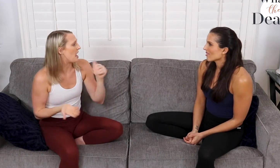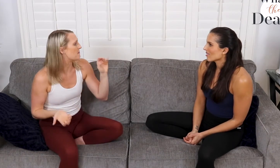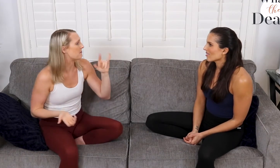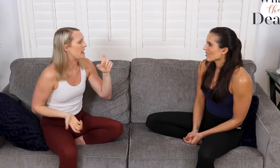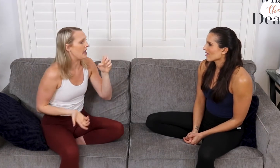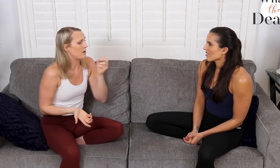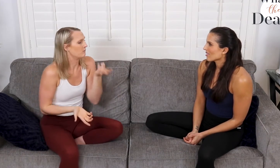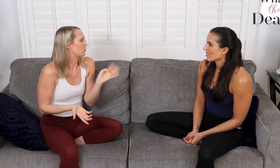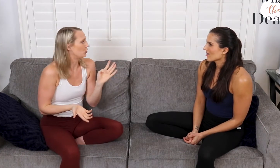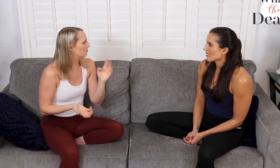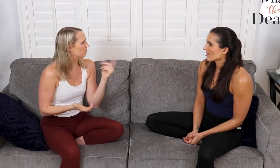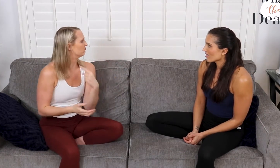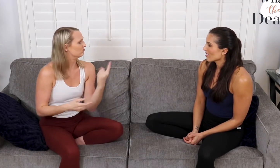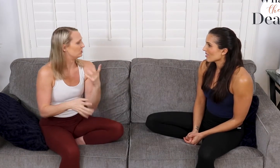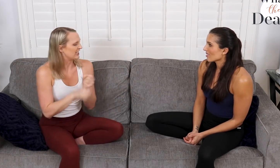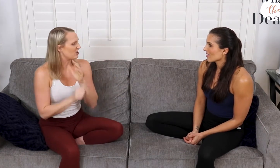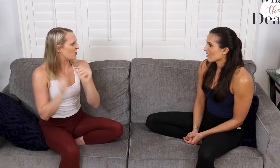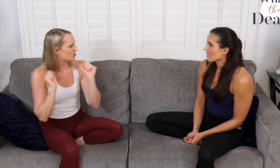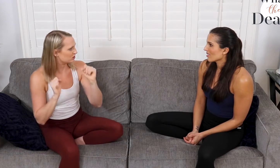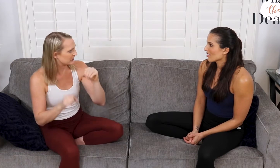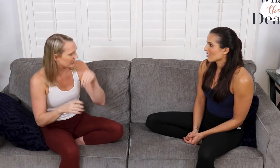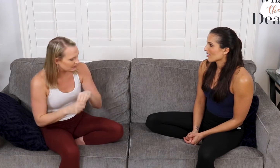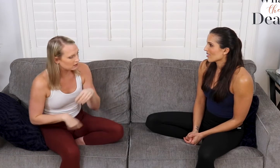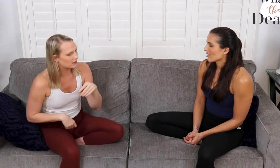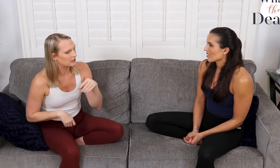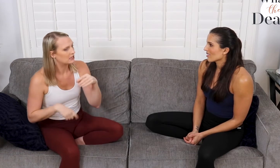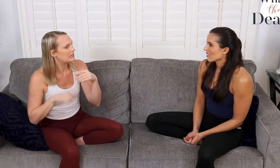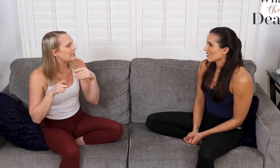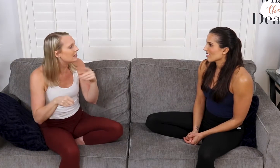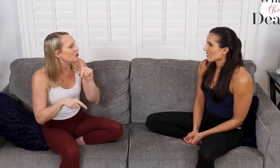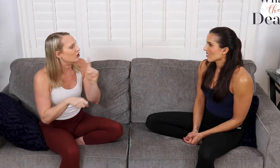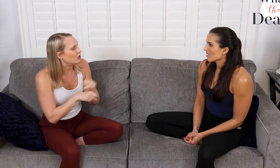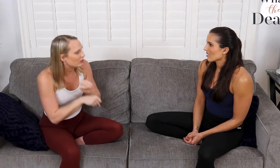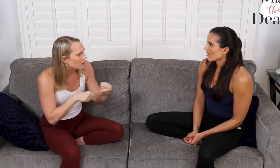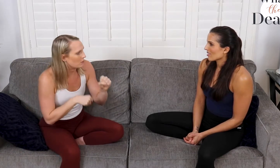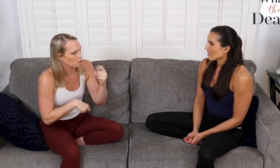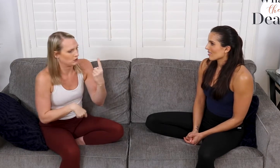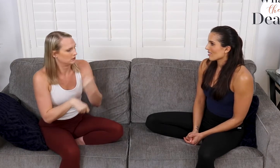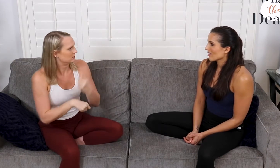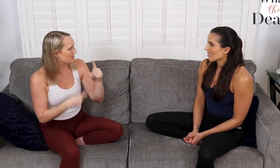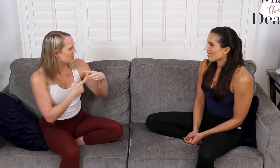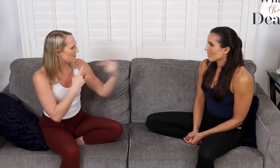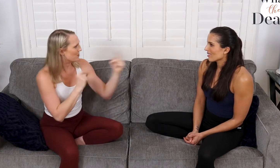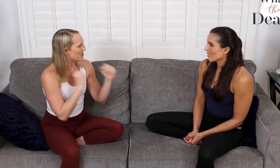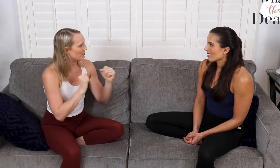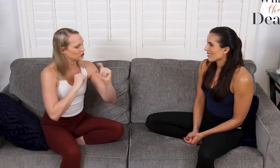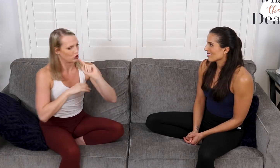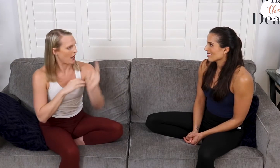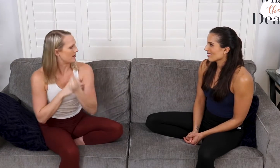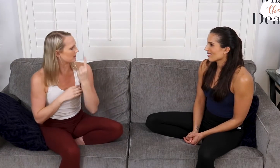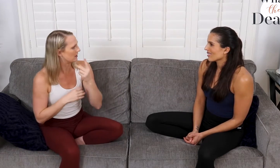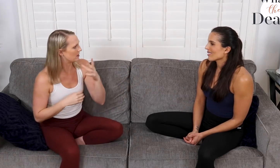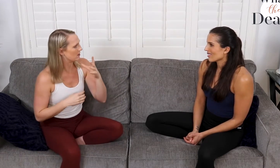facilitate conversations. I don't want that for you. And so little things like that, they don't know what that means to me and in the